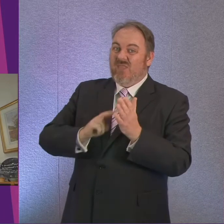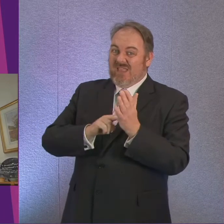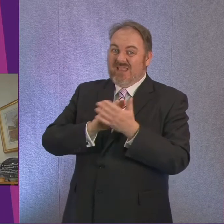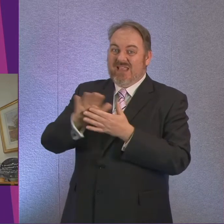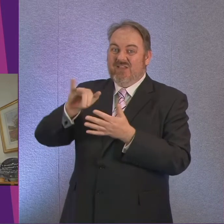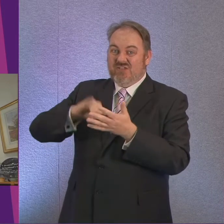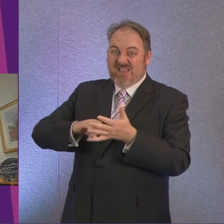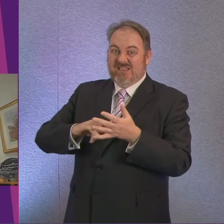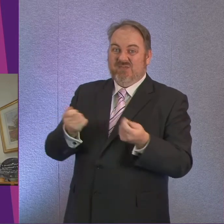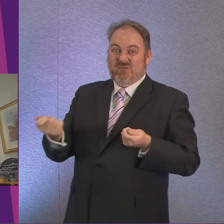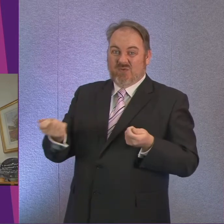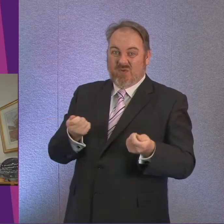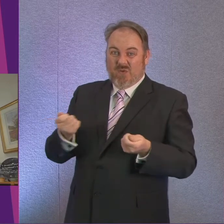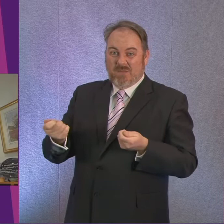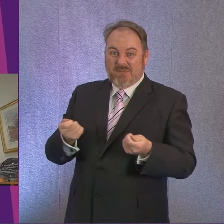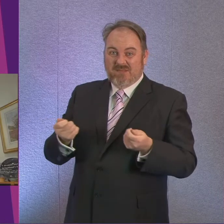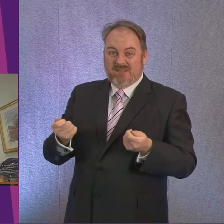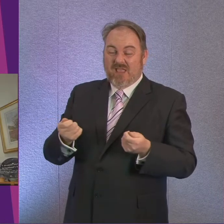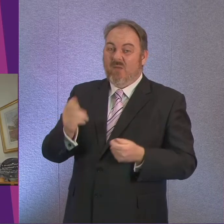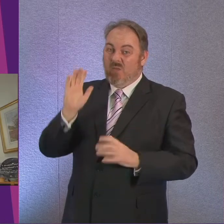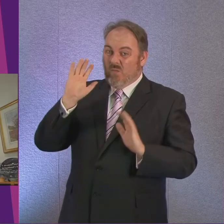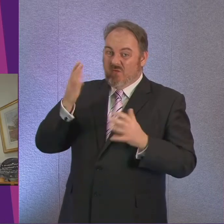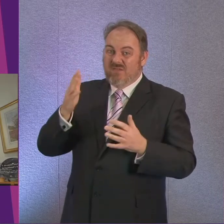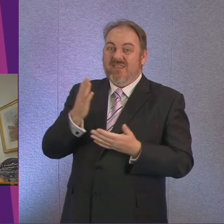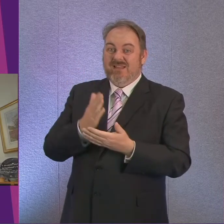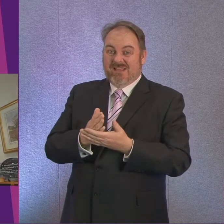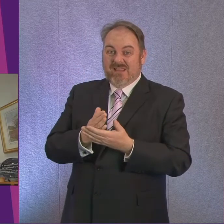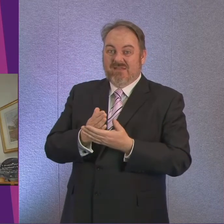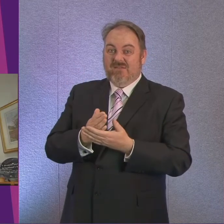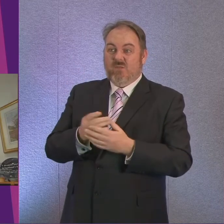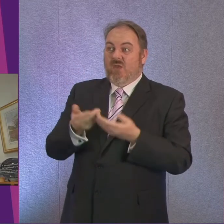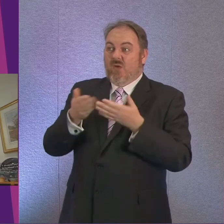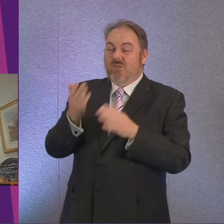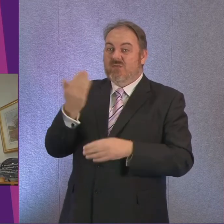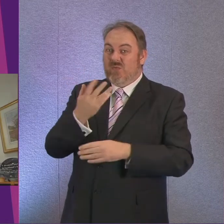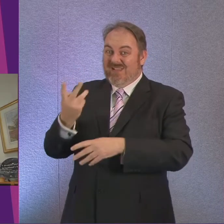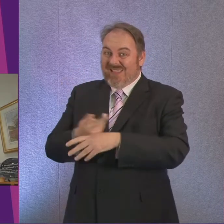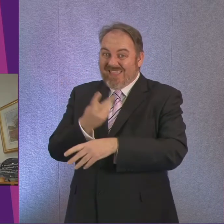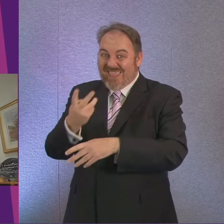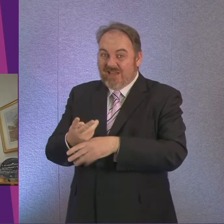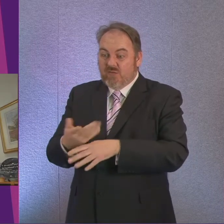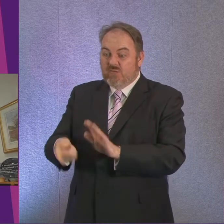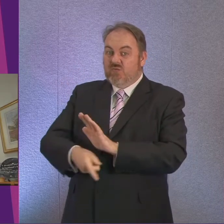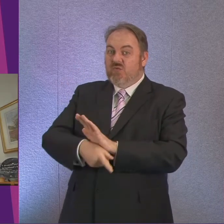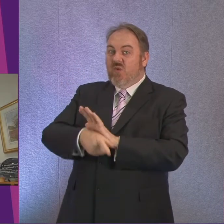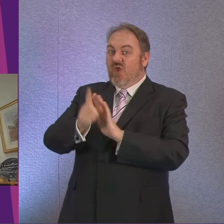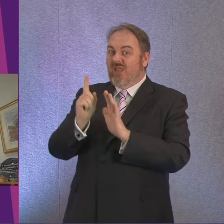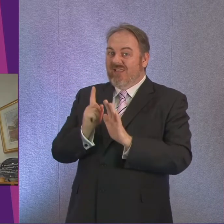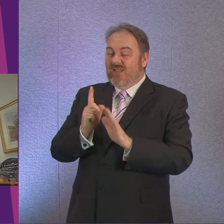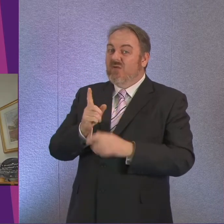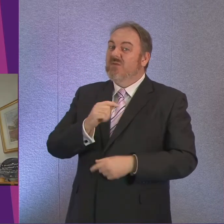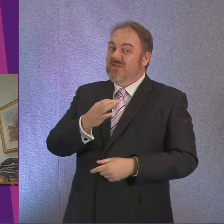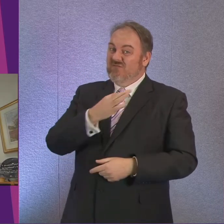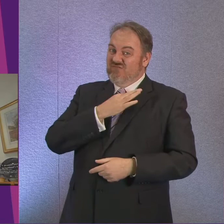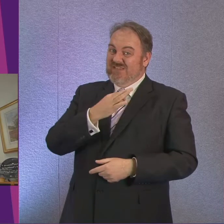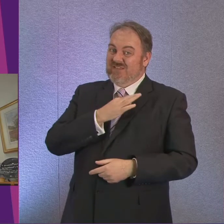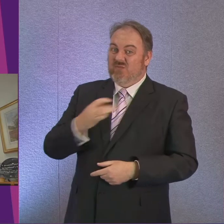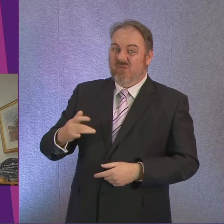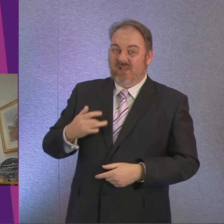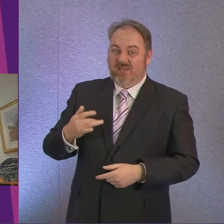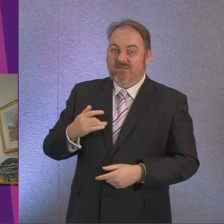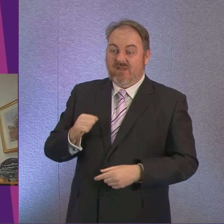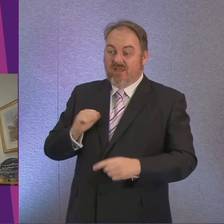very significant loss of life as a consequence. So the work that members of the public are doing today to suppress the virus is